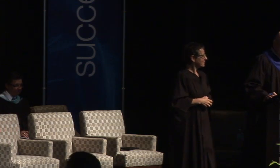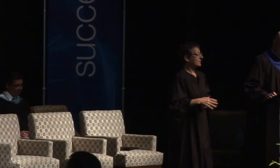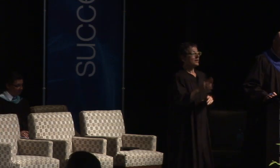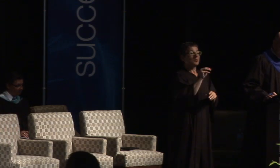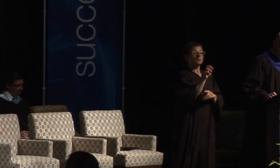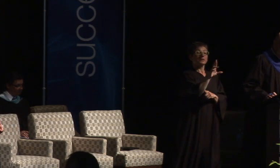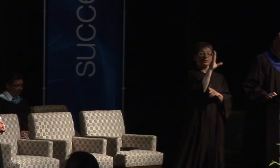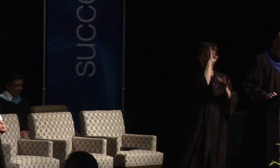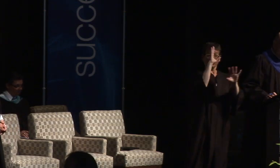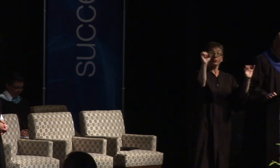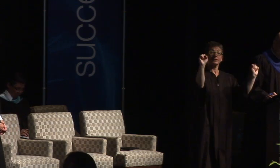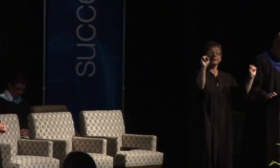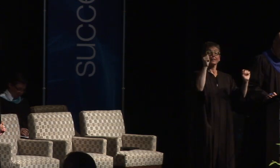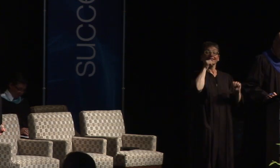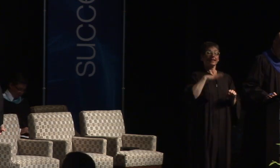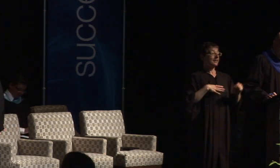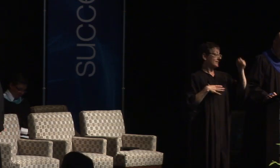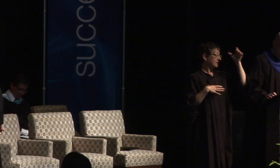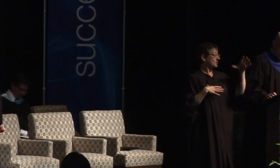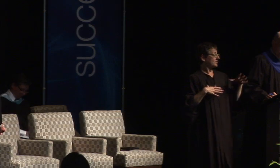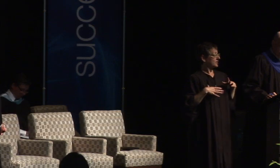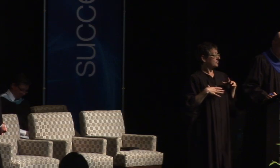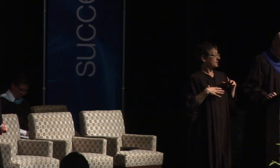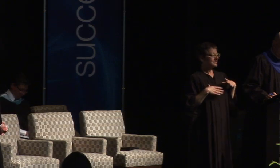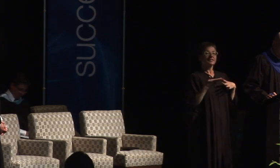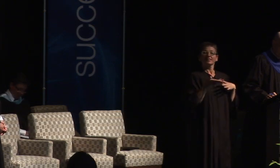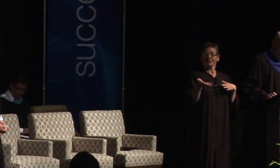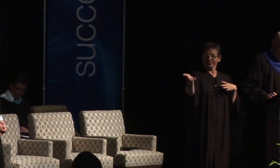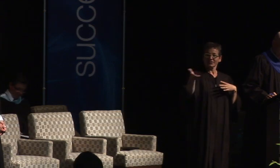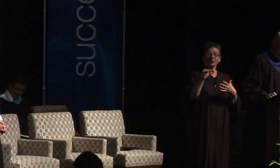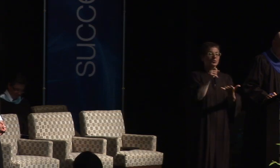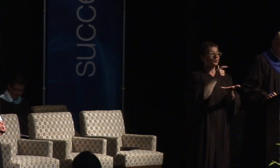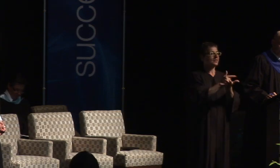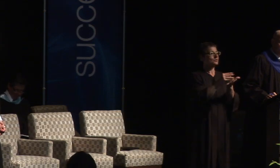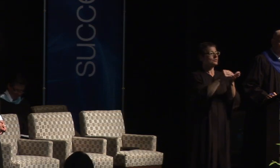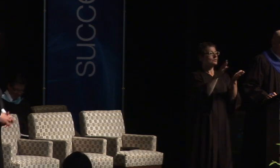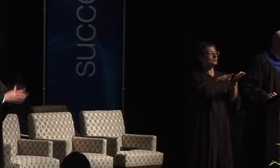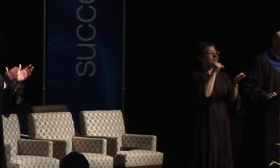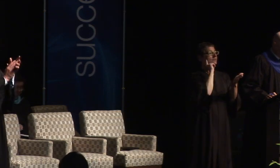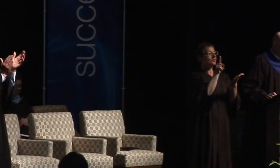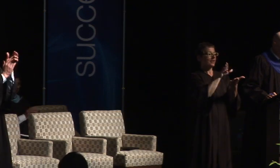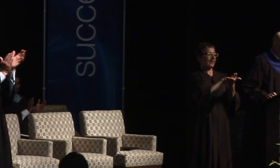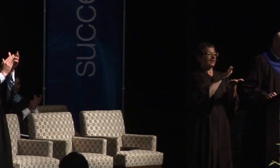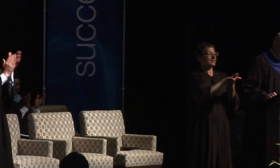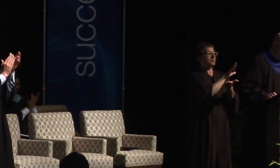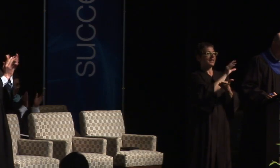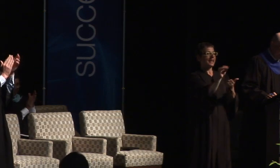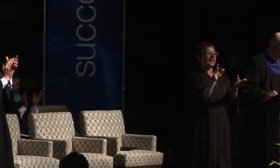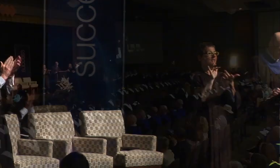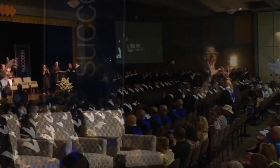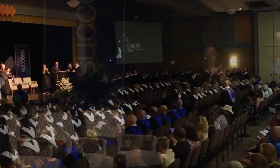Mr. President, ladies and gentlemen, the graduates in academic and career connections.